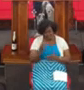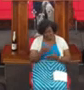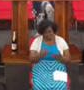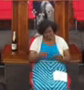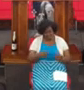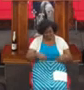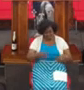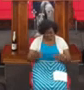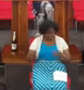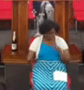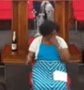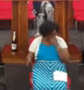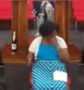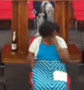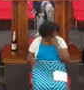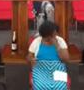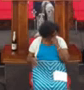drifting away.